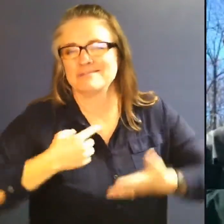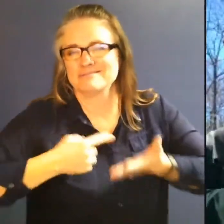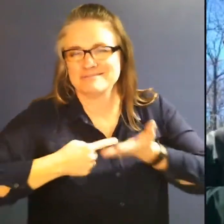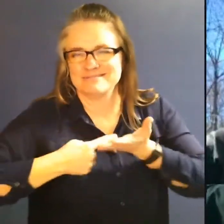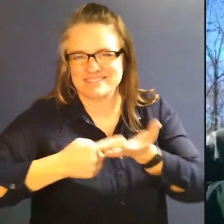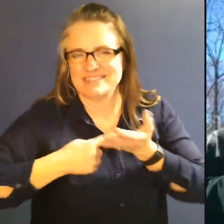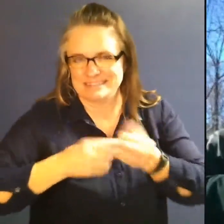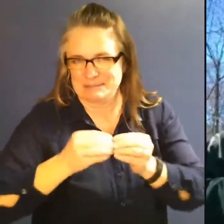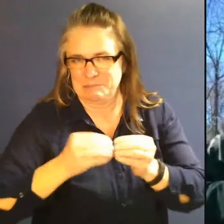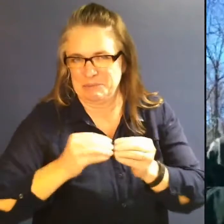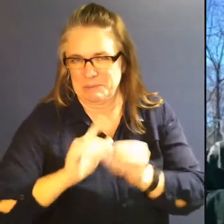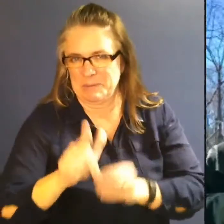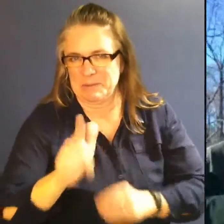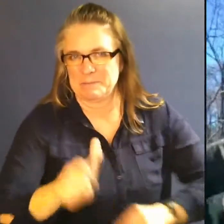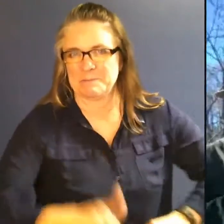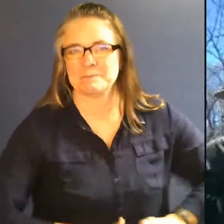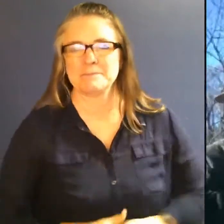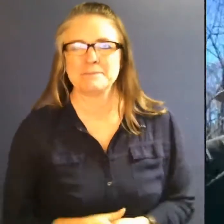that.